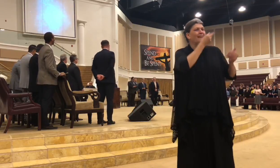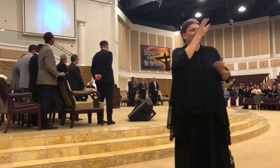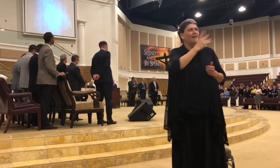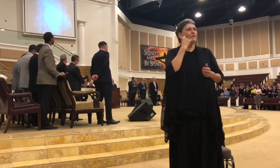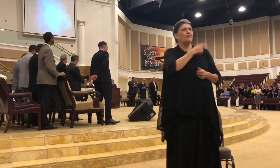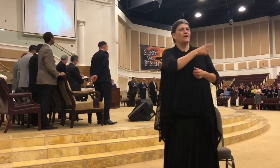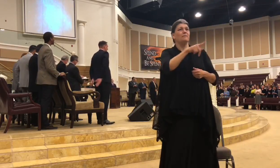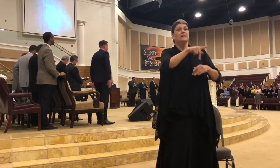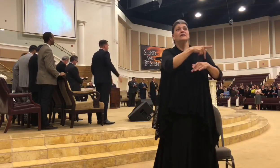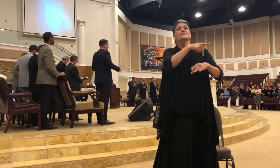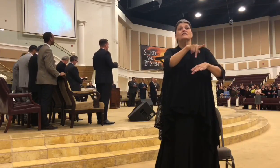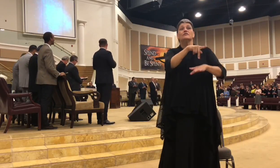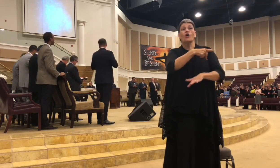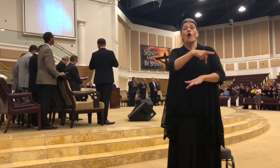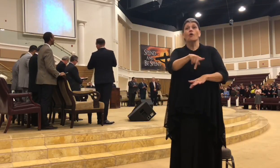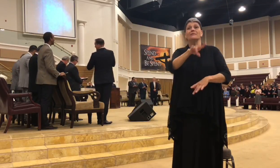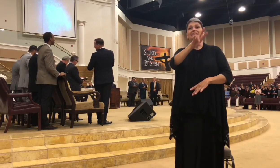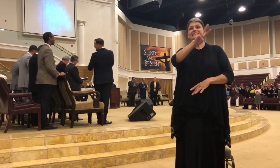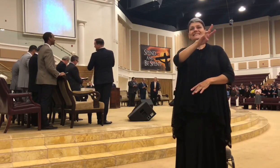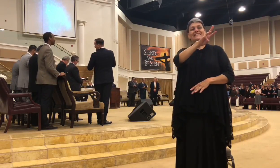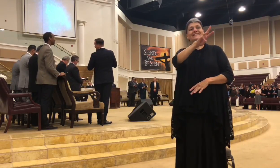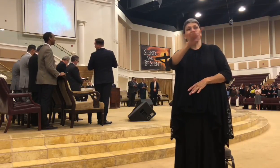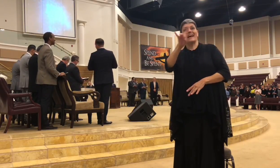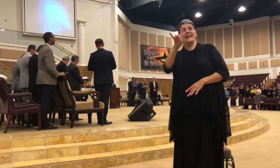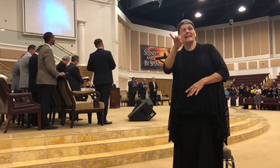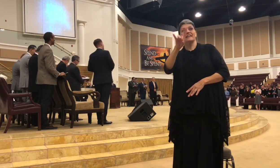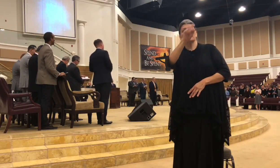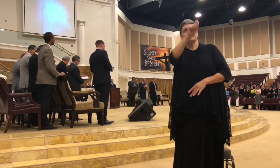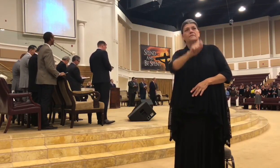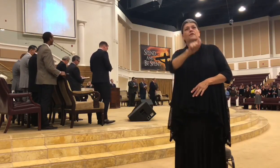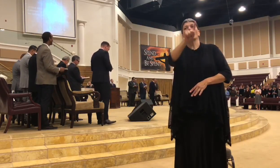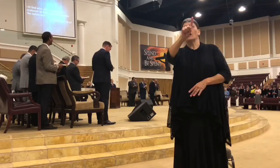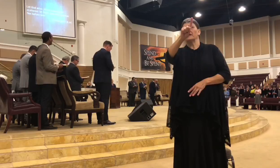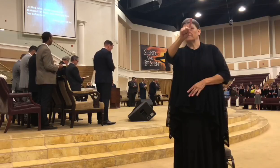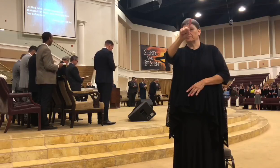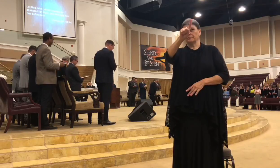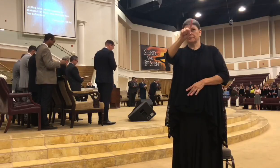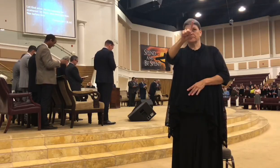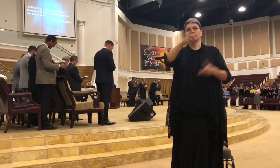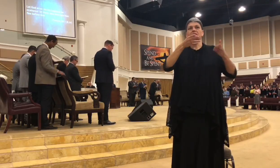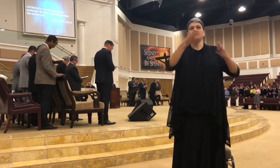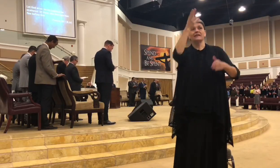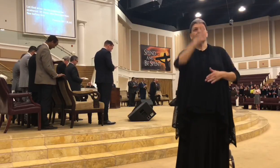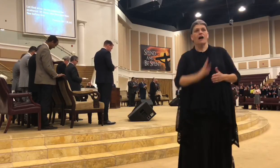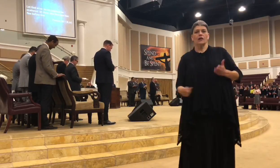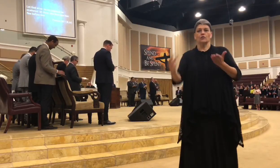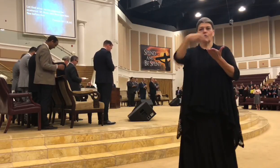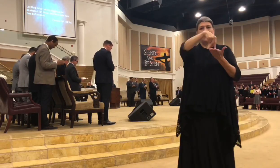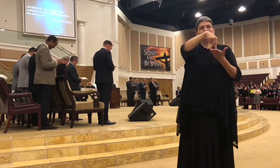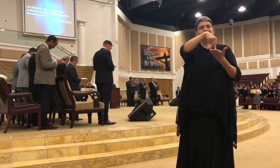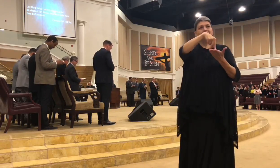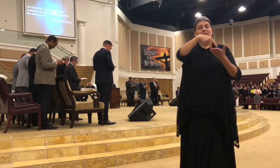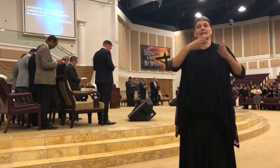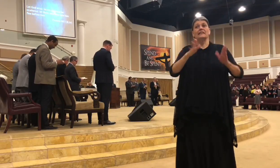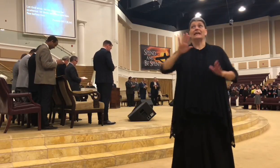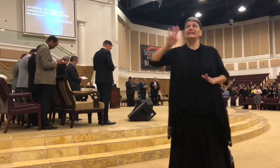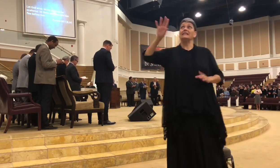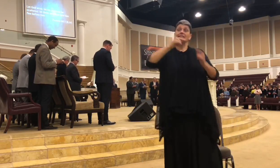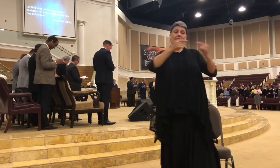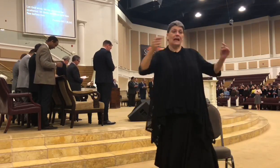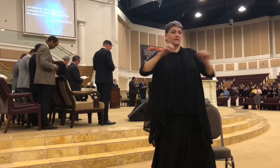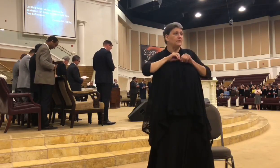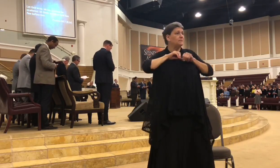Psalm 68 and the verse number 1. Let God arise. Let his enemies